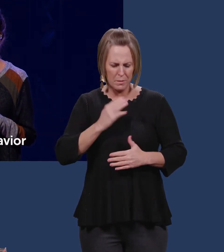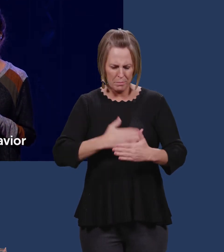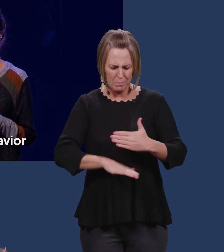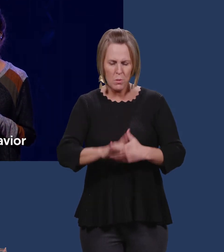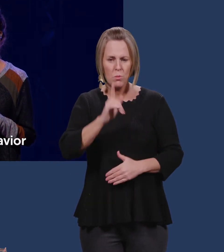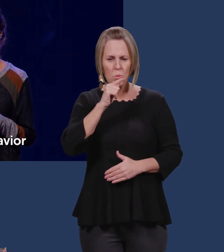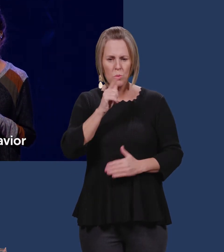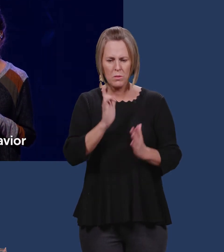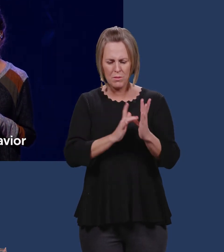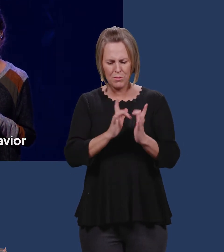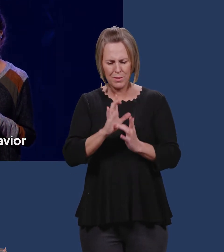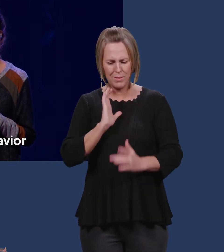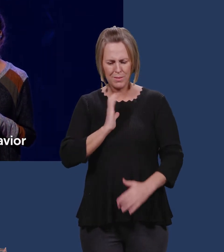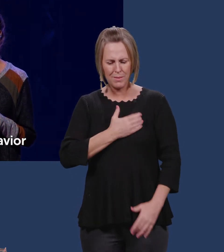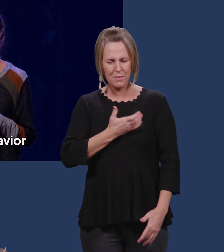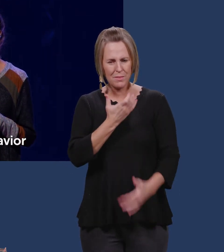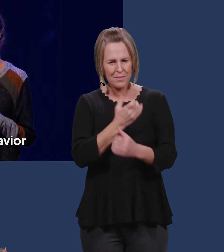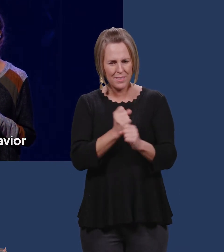Jesus, our